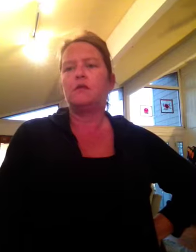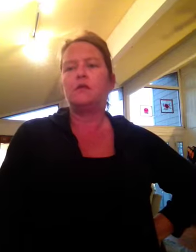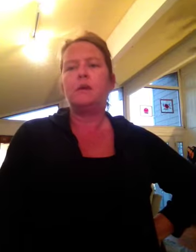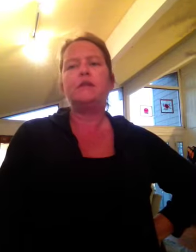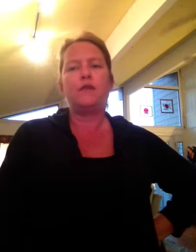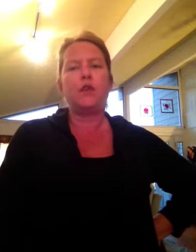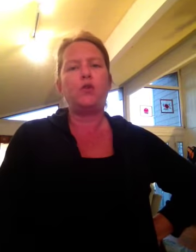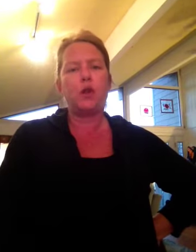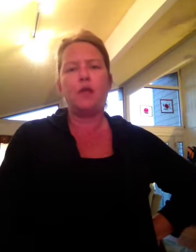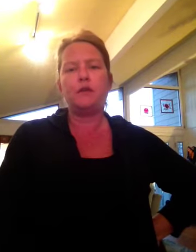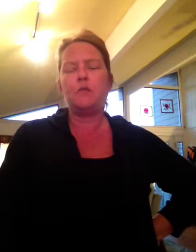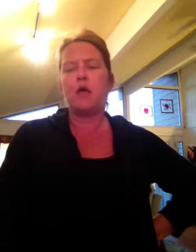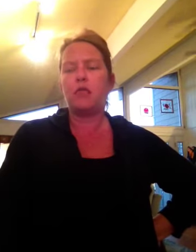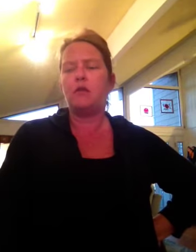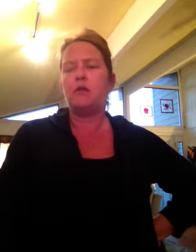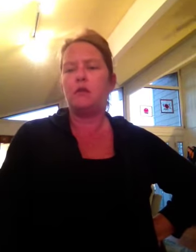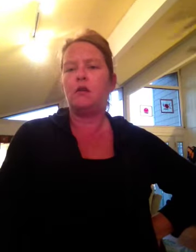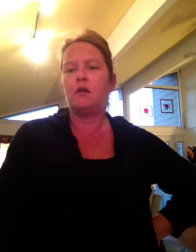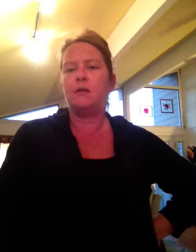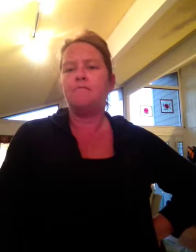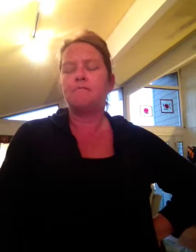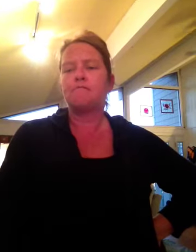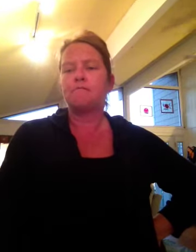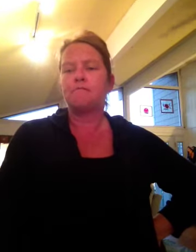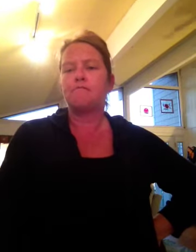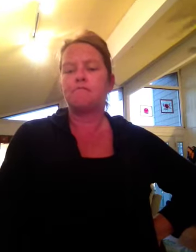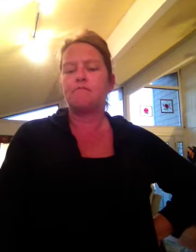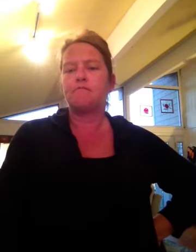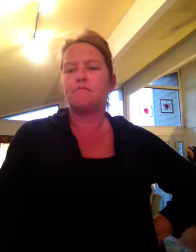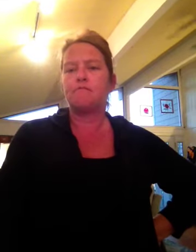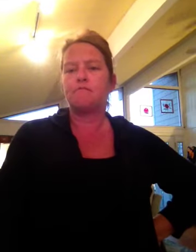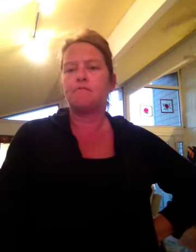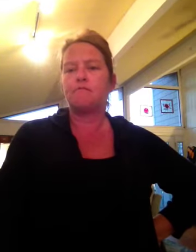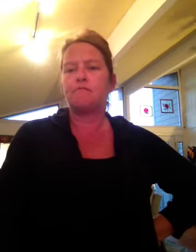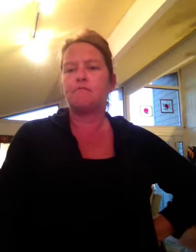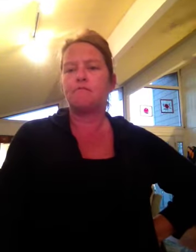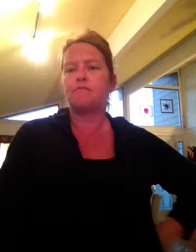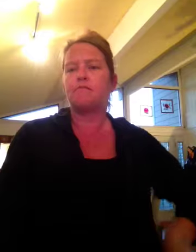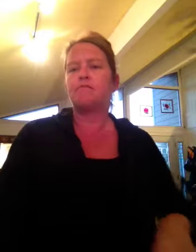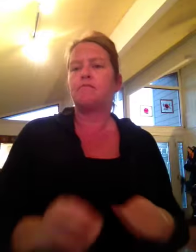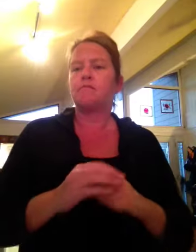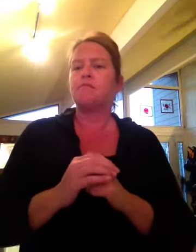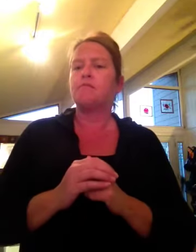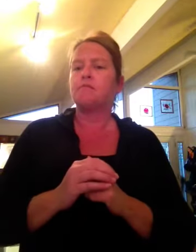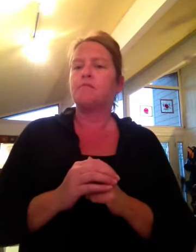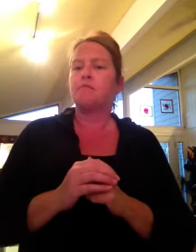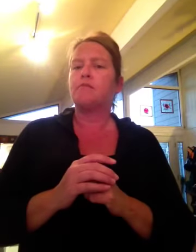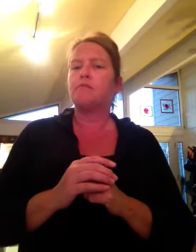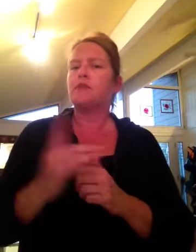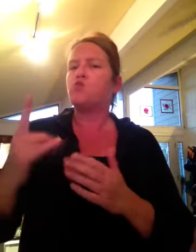It's about $700 a month. and what's the source of that income?